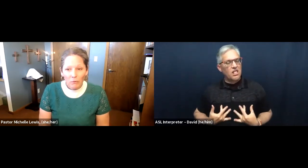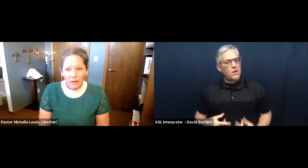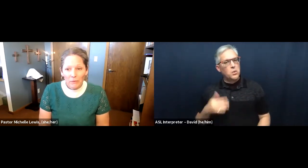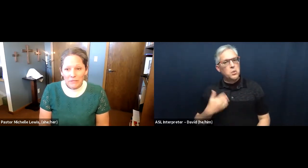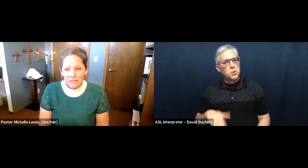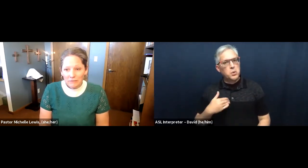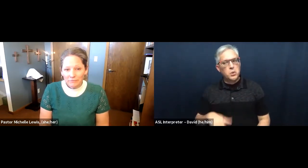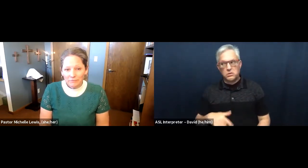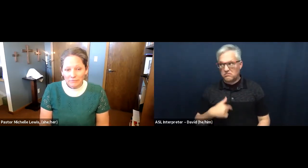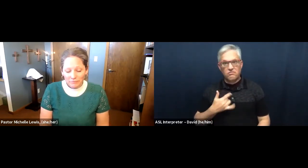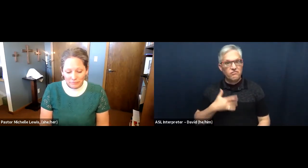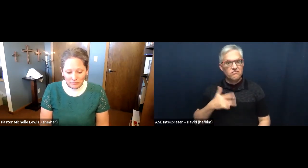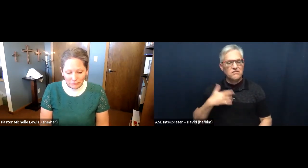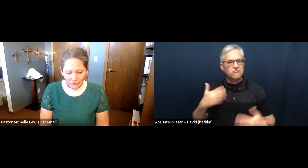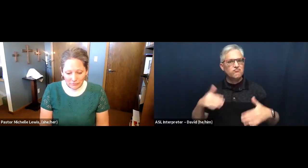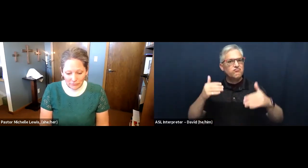overwhelmed,